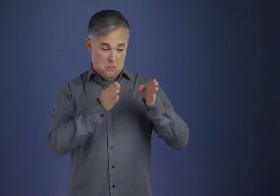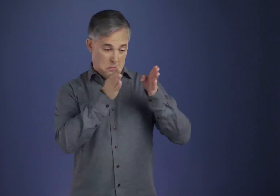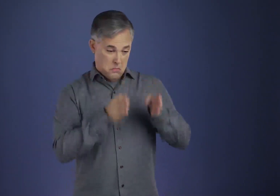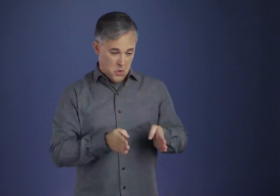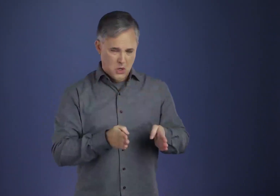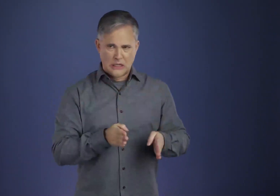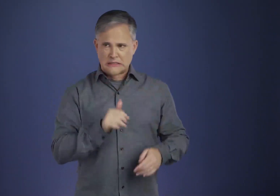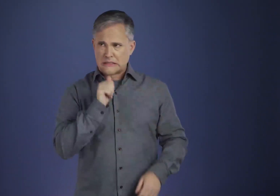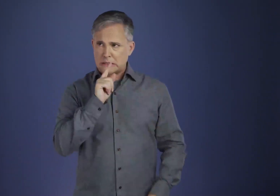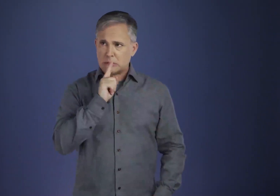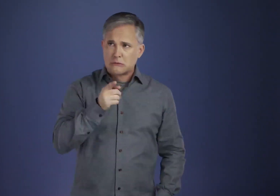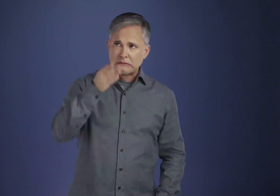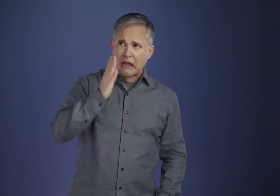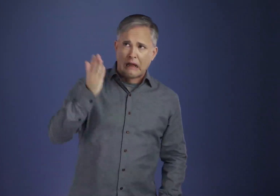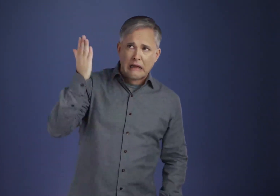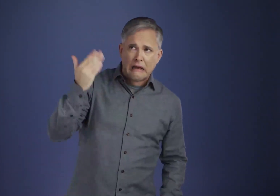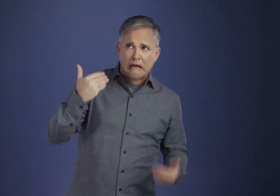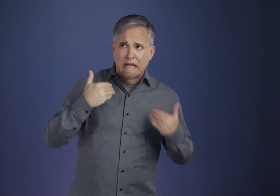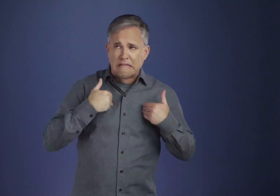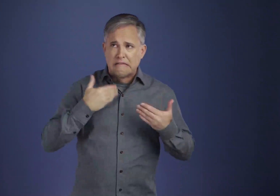militant atheist.